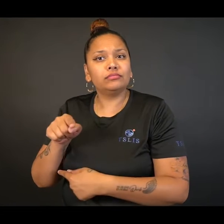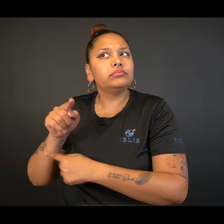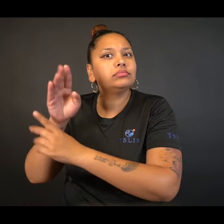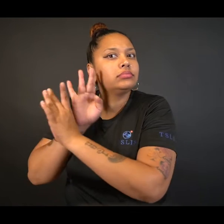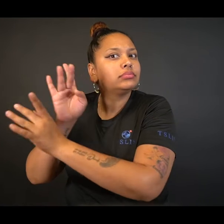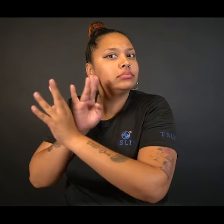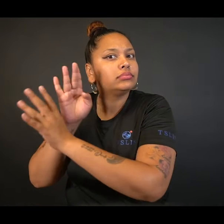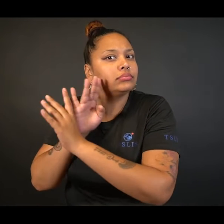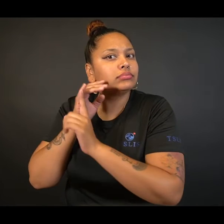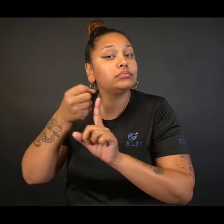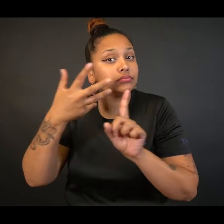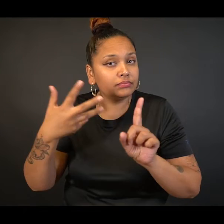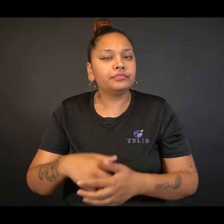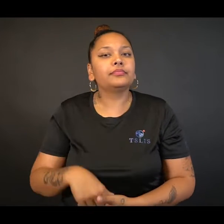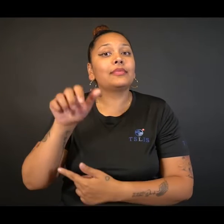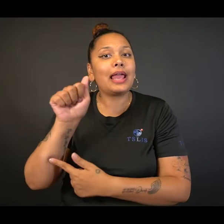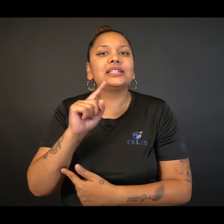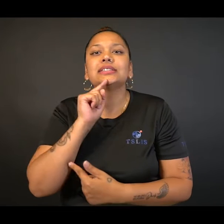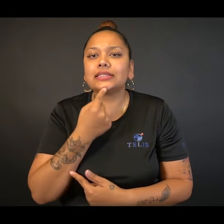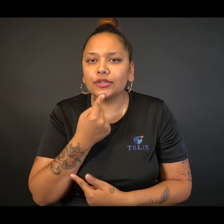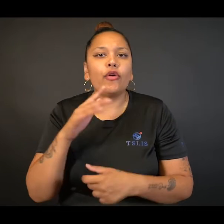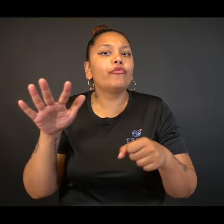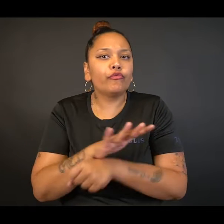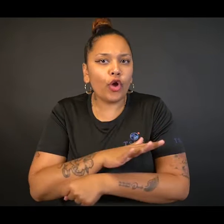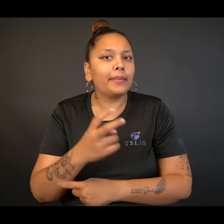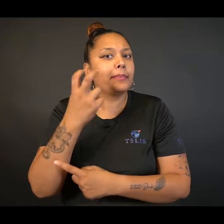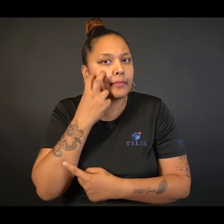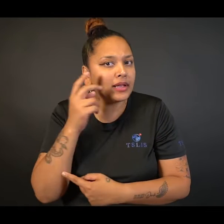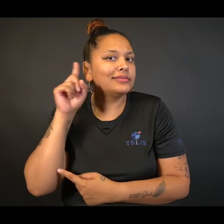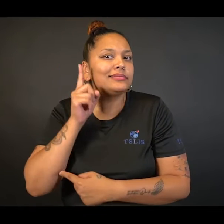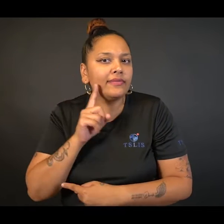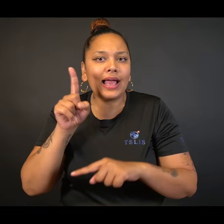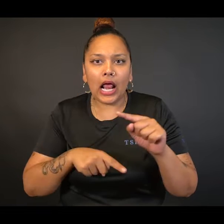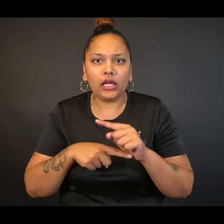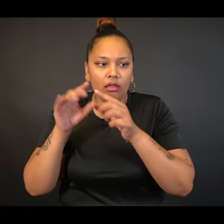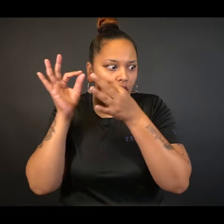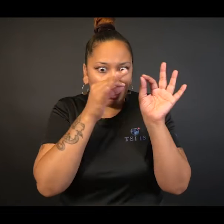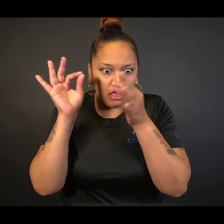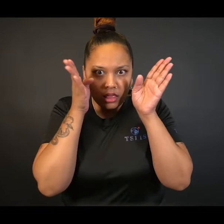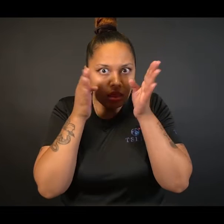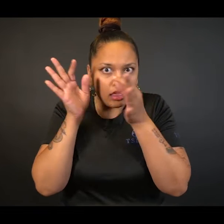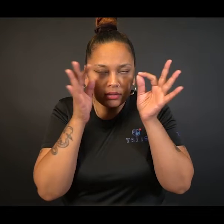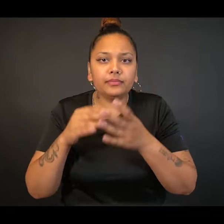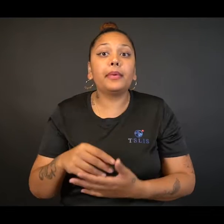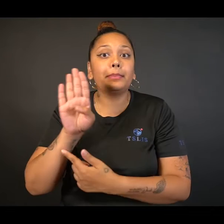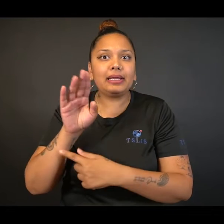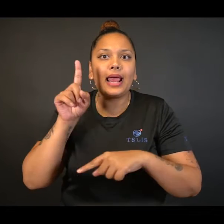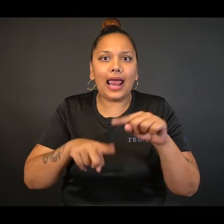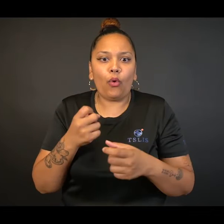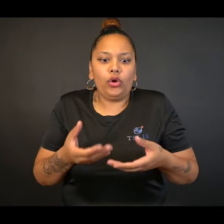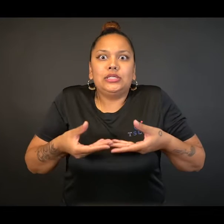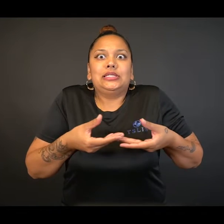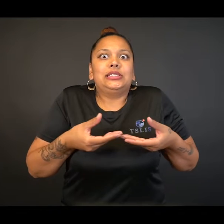screen reader finish the definition. Bullet, a severe or total impairment of sight or hearing or the inability to focus or move one's eyes. Bullet B,